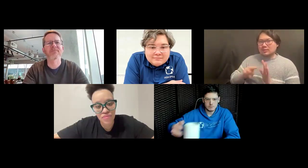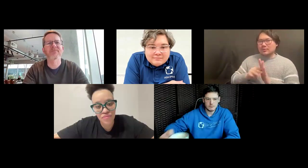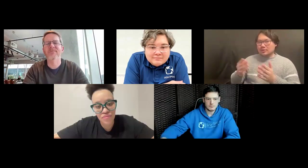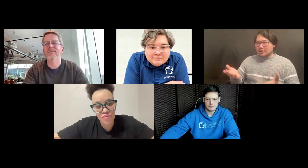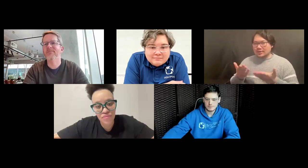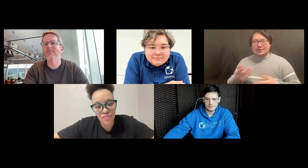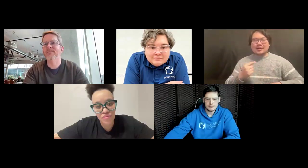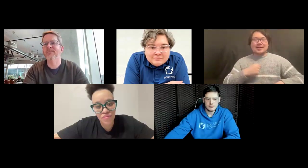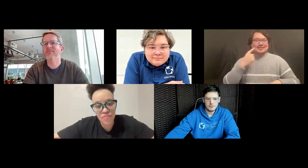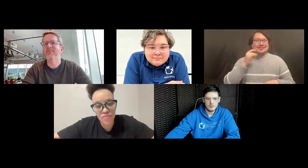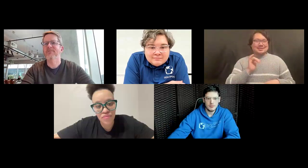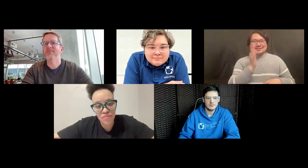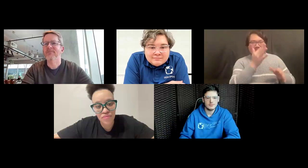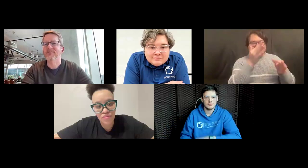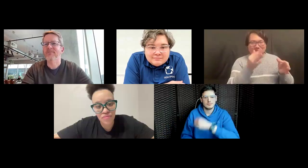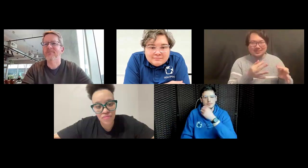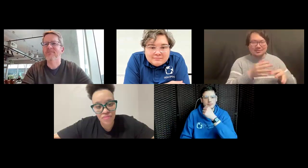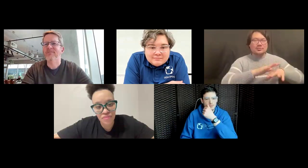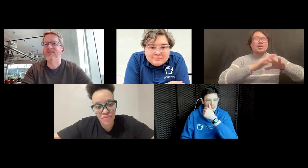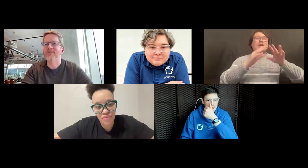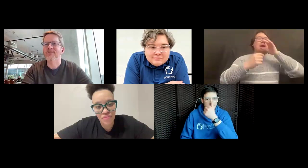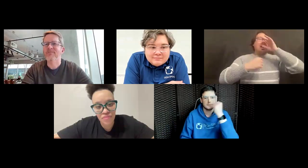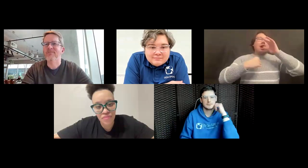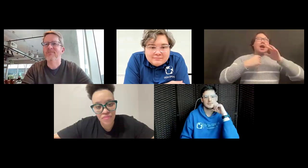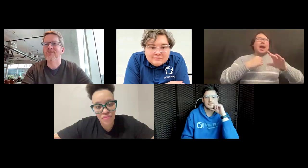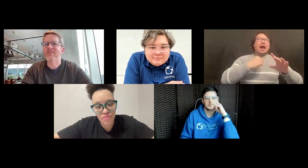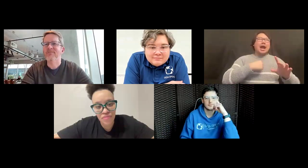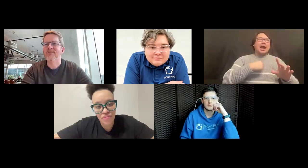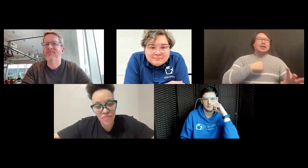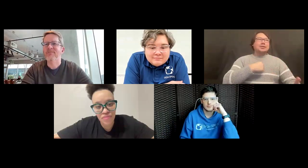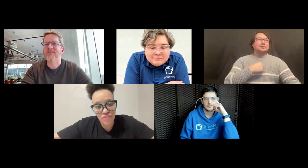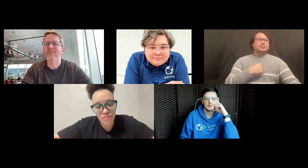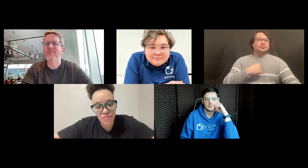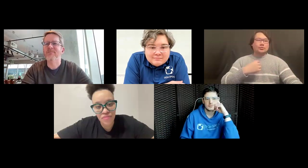And so the models that we use here at Science Speak, I think, determining that.